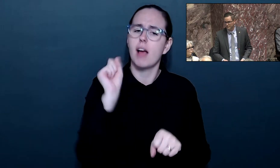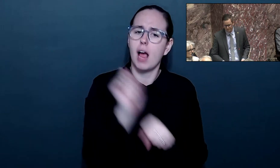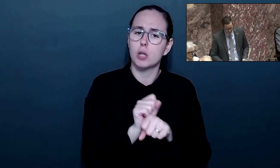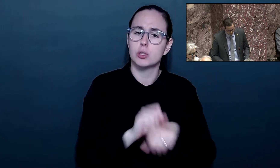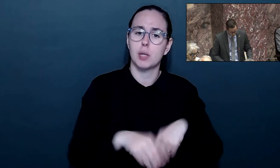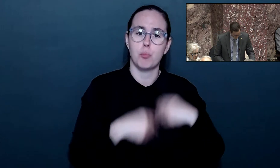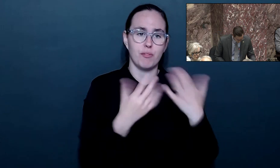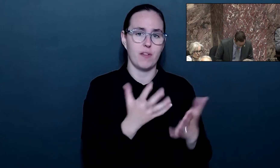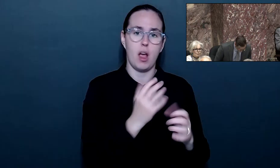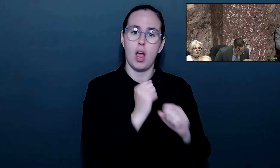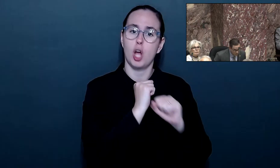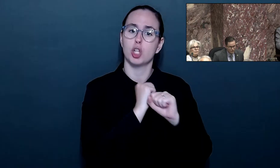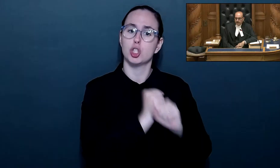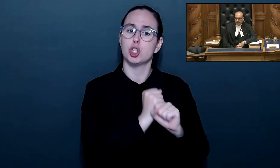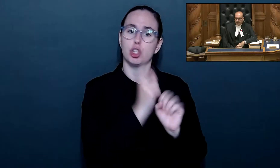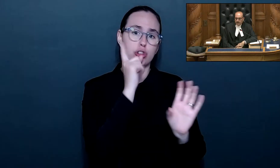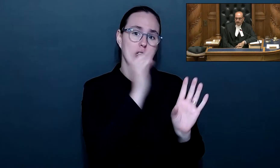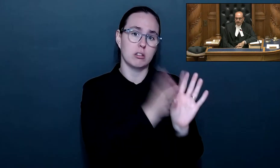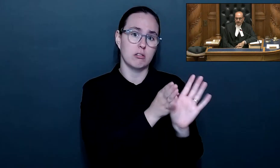deserve?